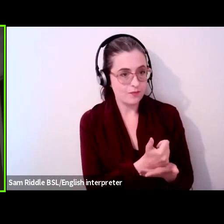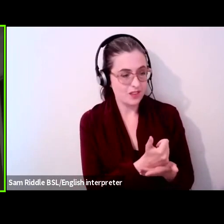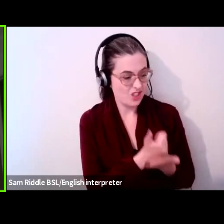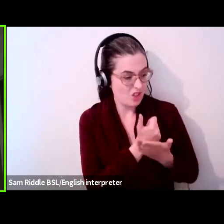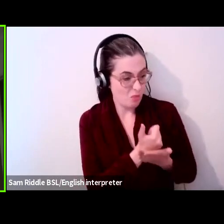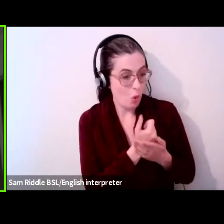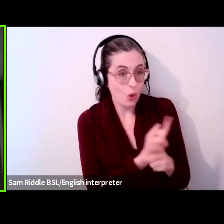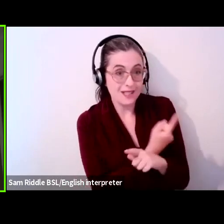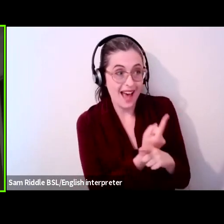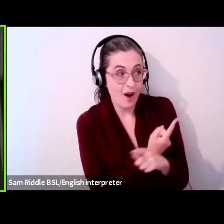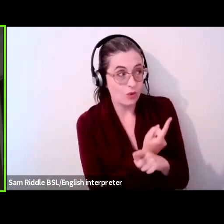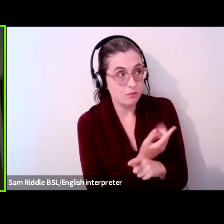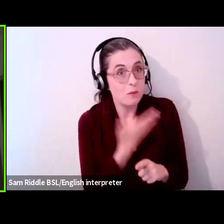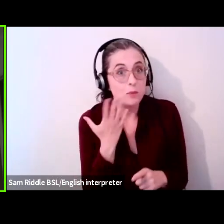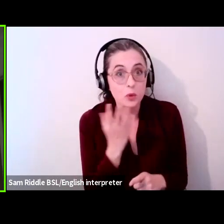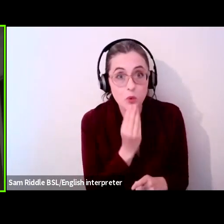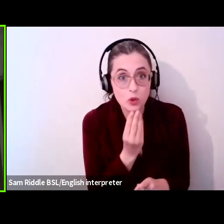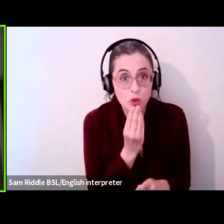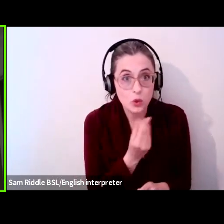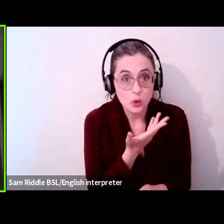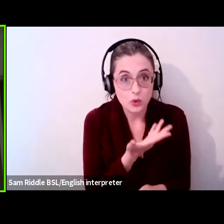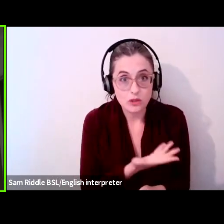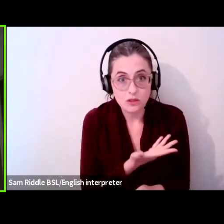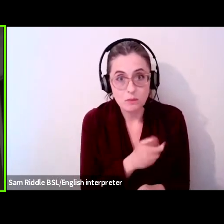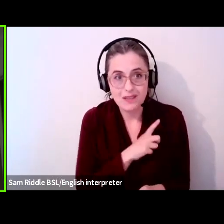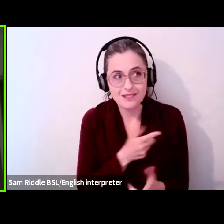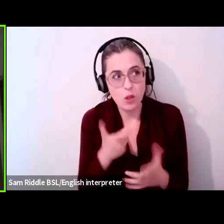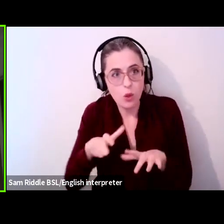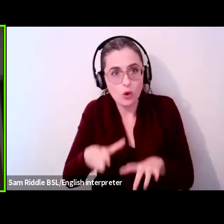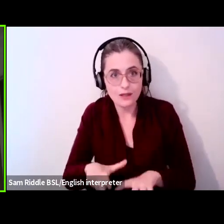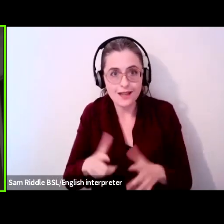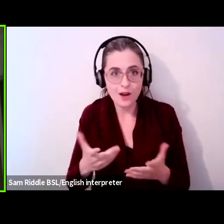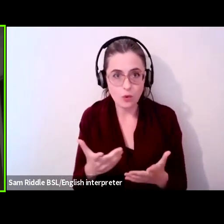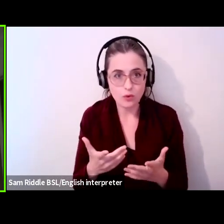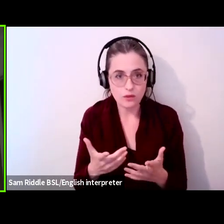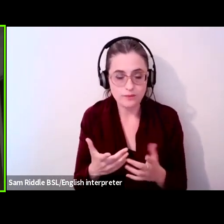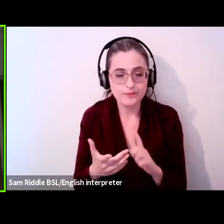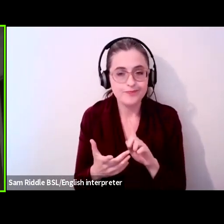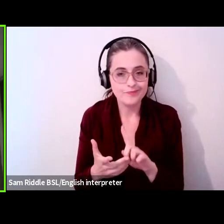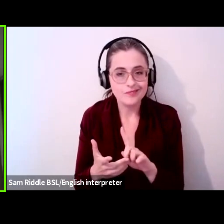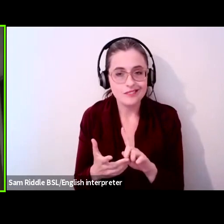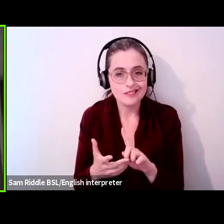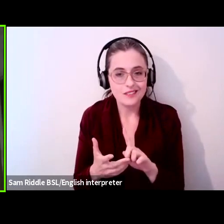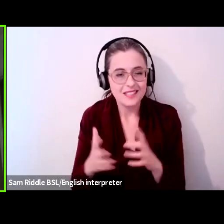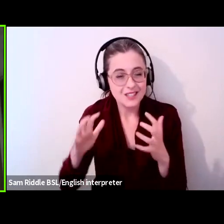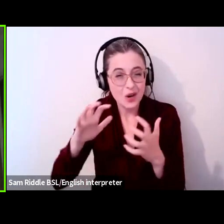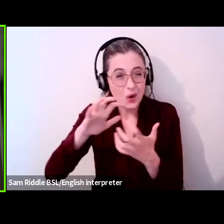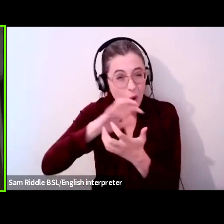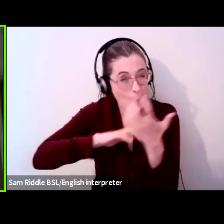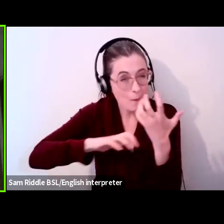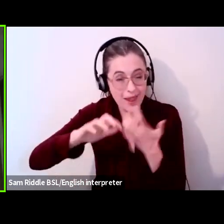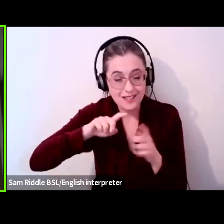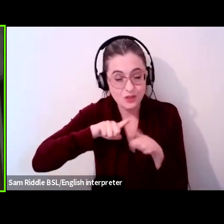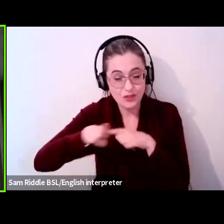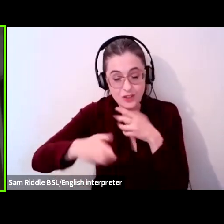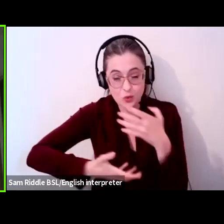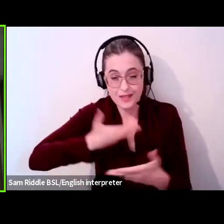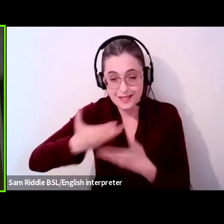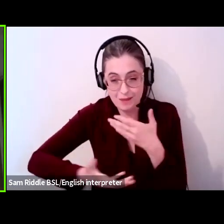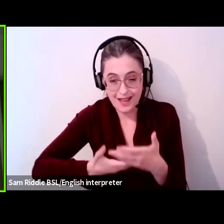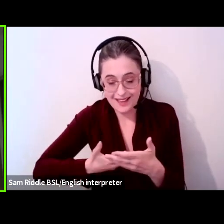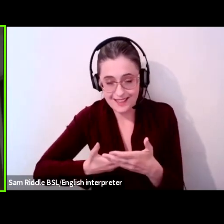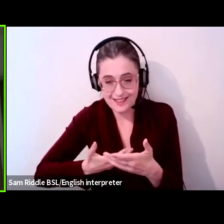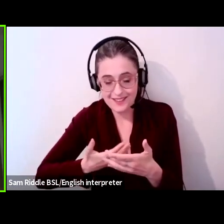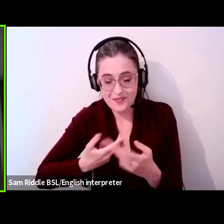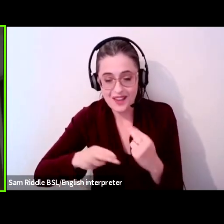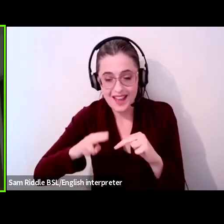is quite a complicated thing to explain So I'm going to try. And if Jenny, I do a bad job, you're